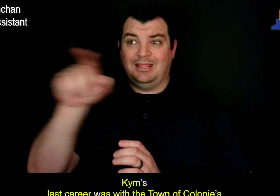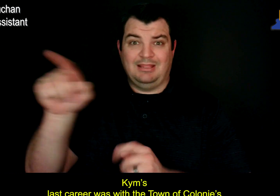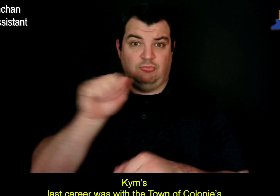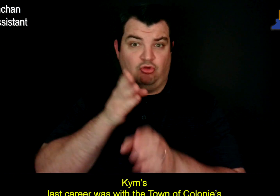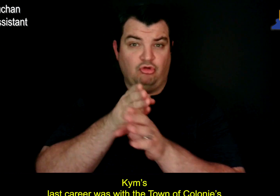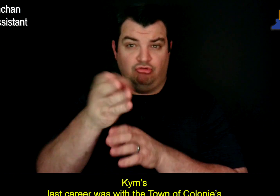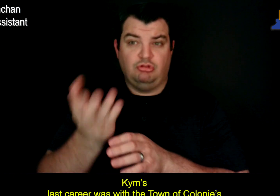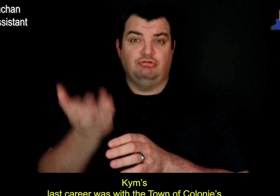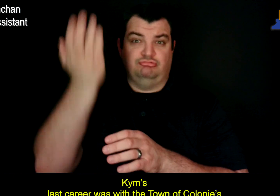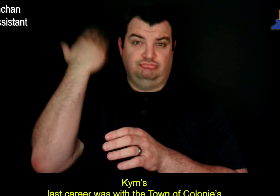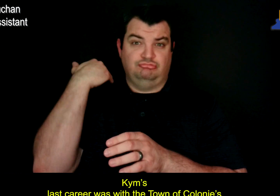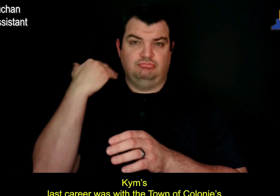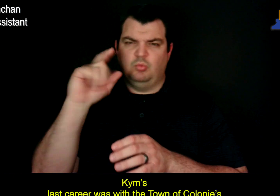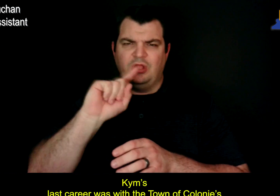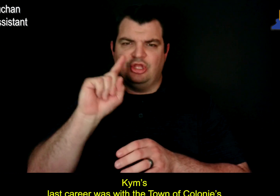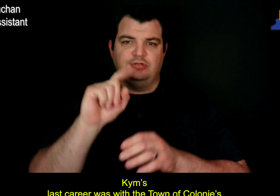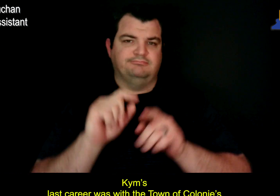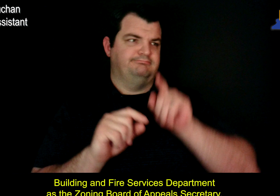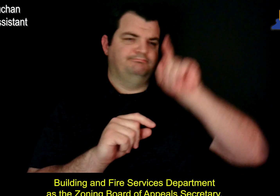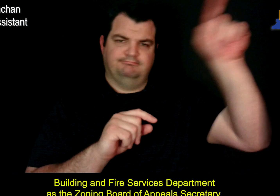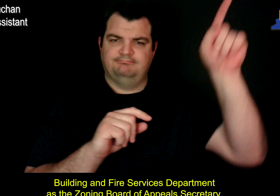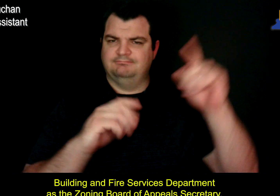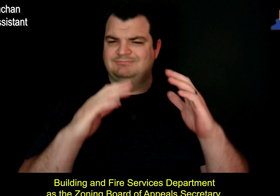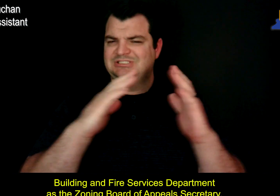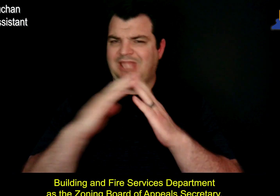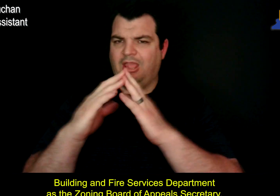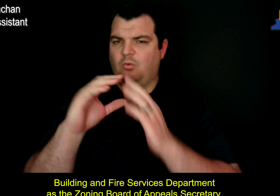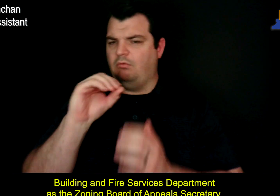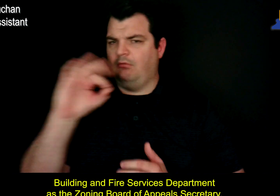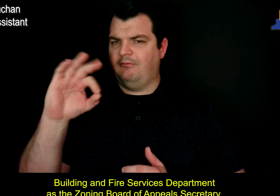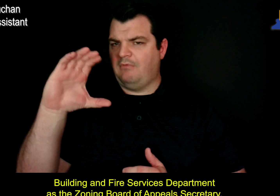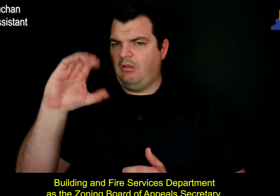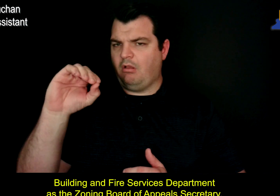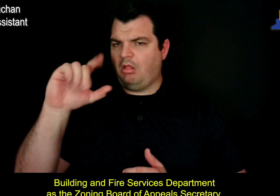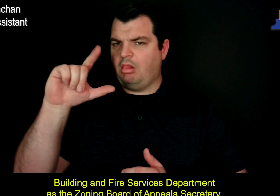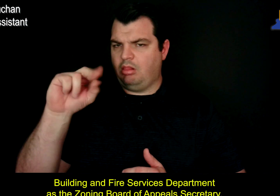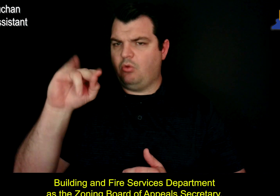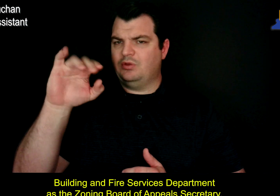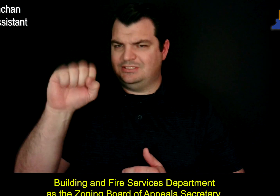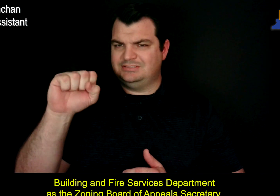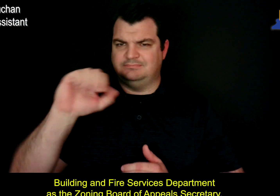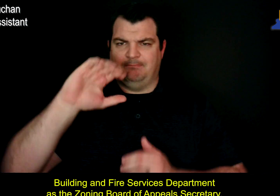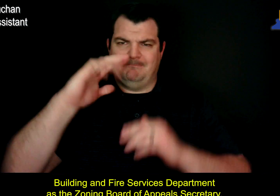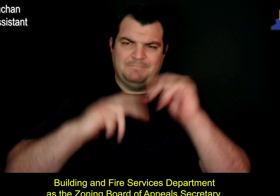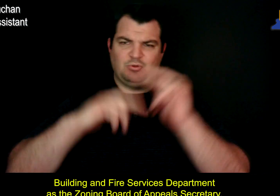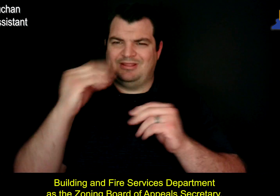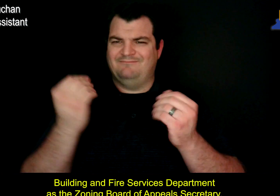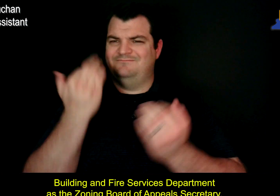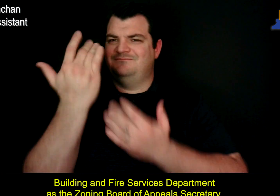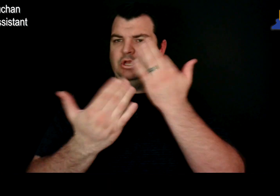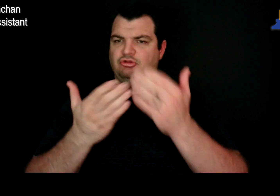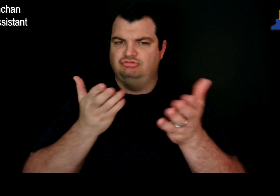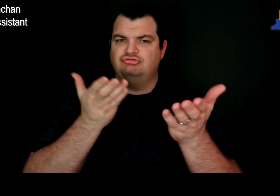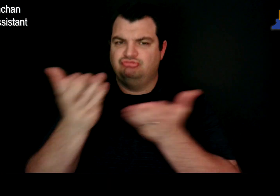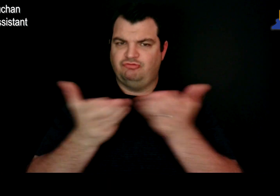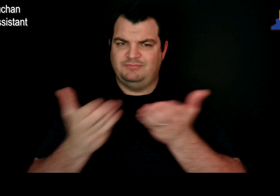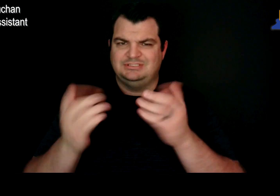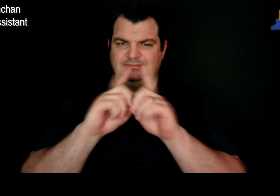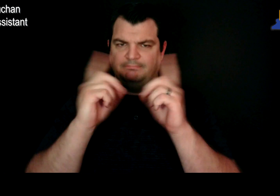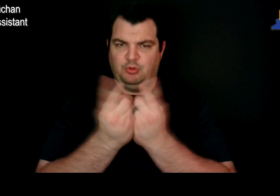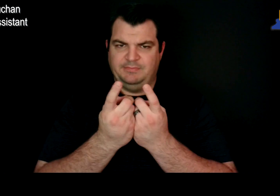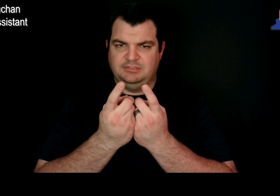Kim's last career was with the Town of Colony's Building and Fire Services Department as the Zoning Board of Appeals Secretary.